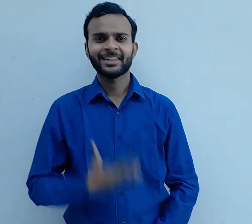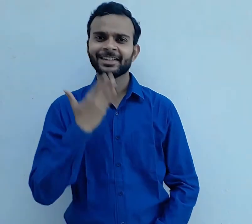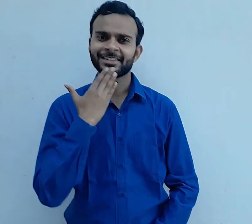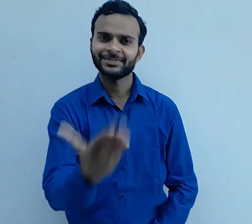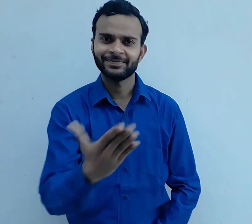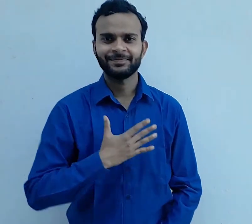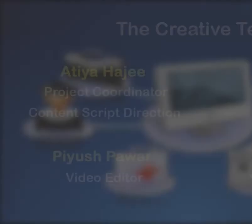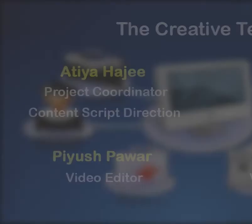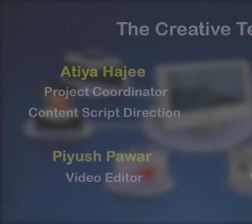Thank you.